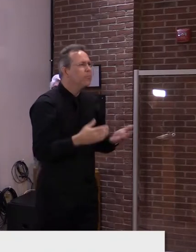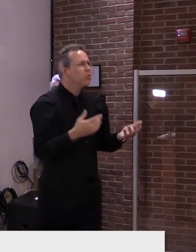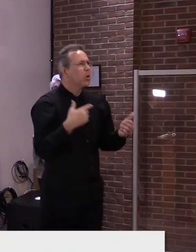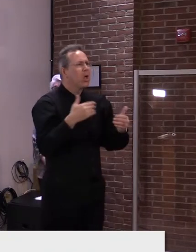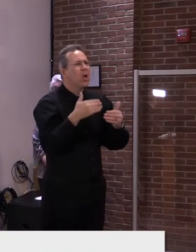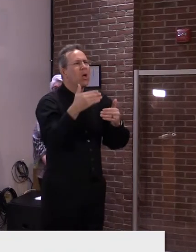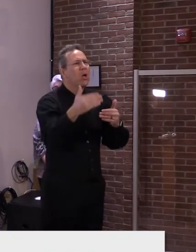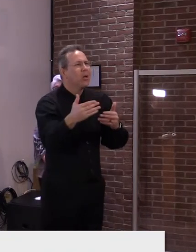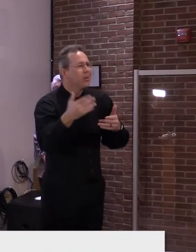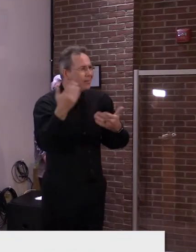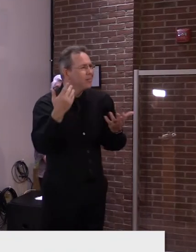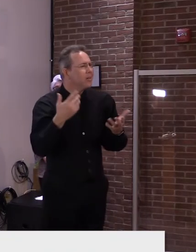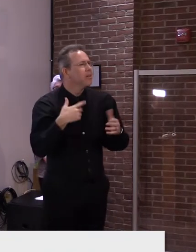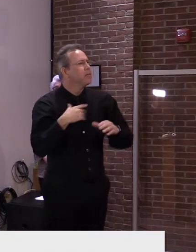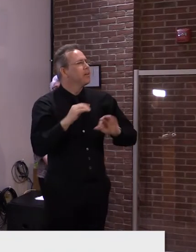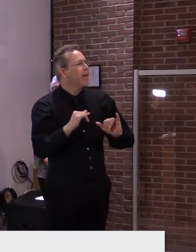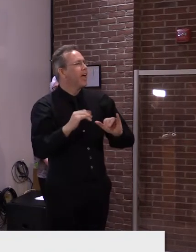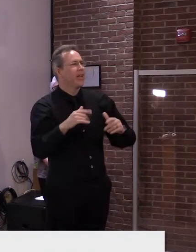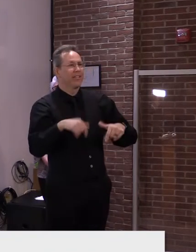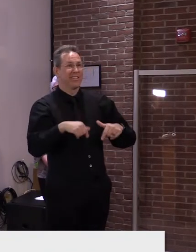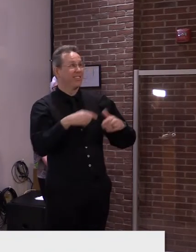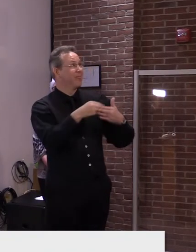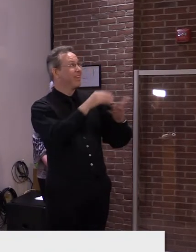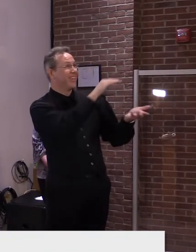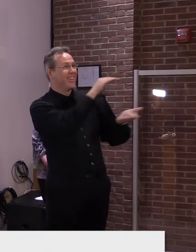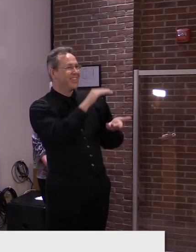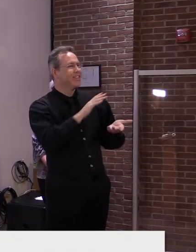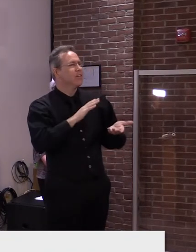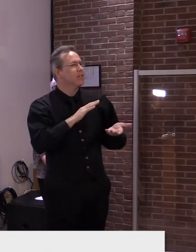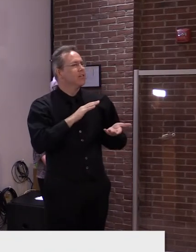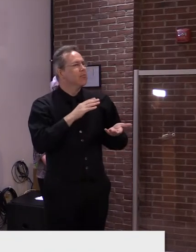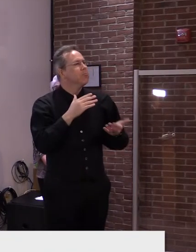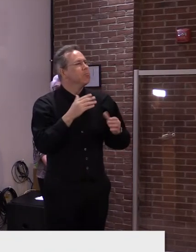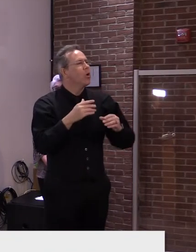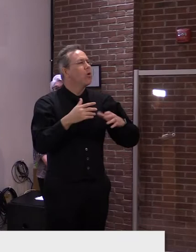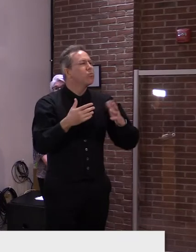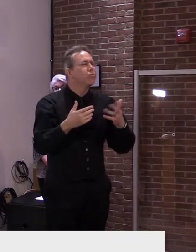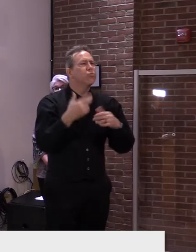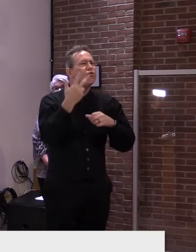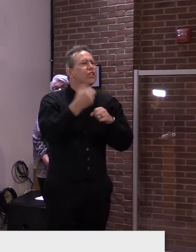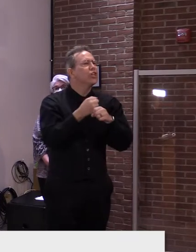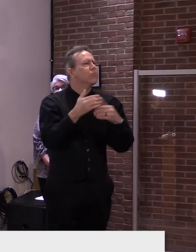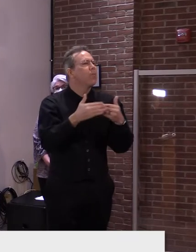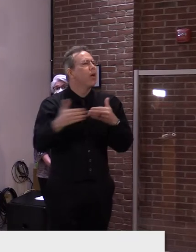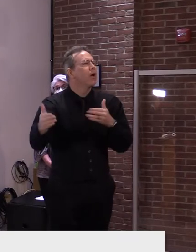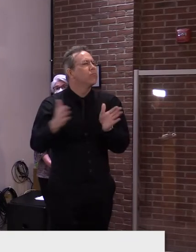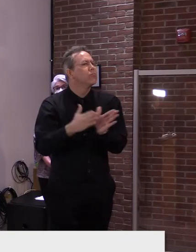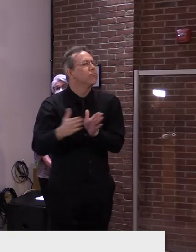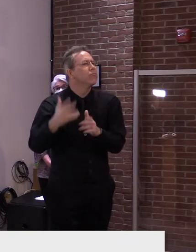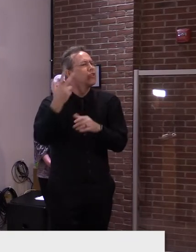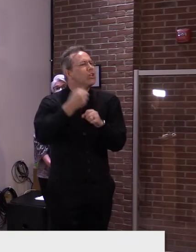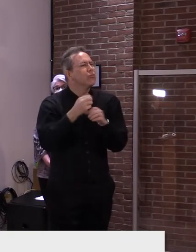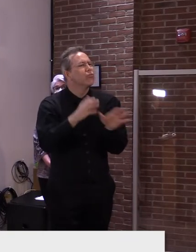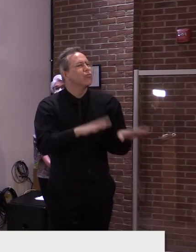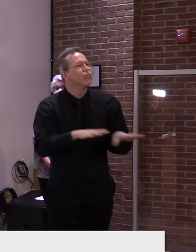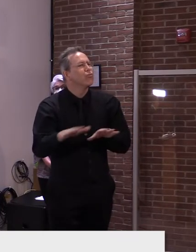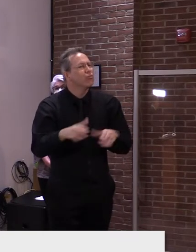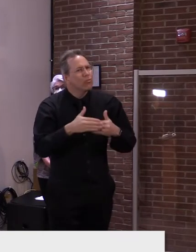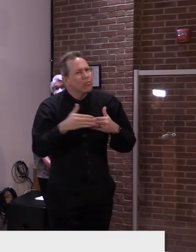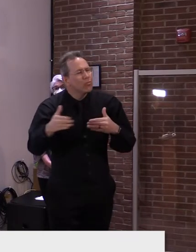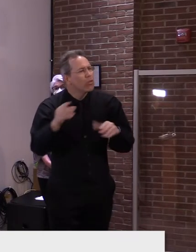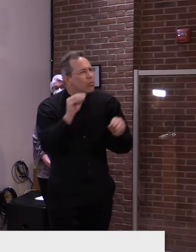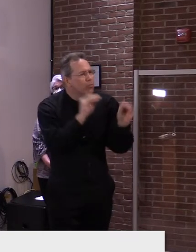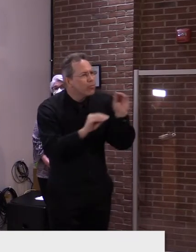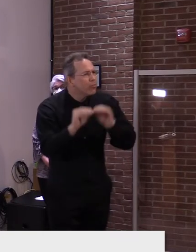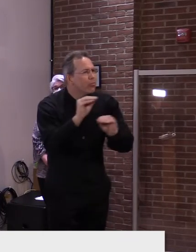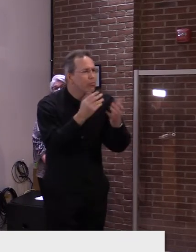recovery package gives us about 3 years. So we need to invest this wisely. It can't